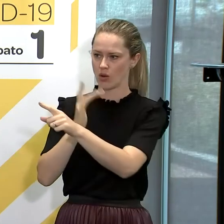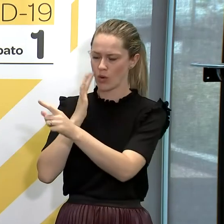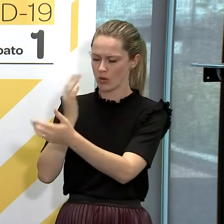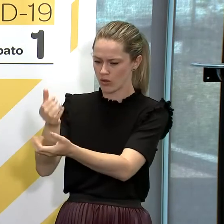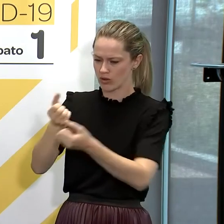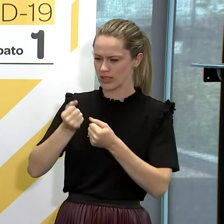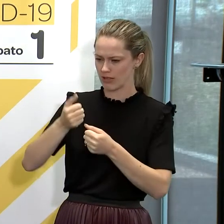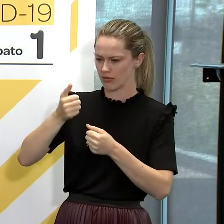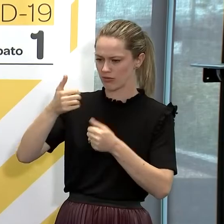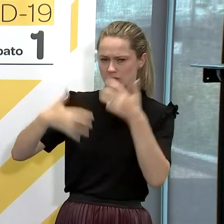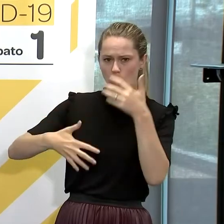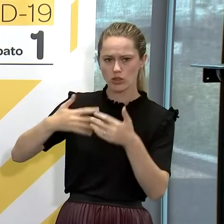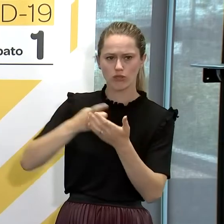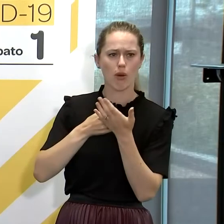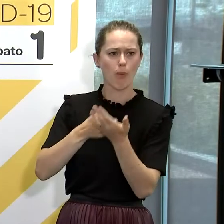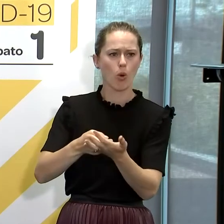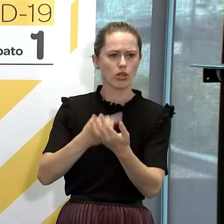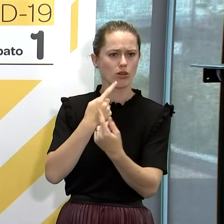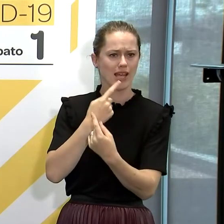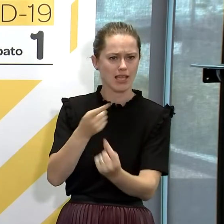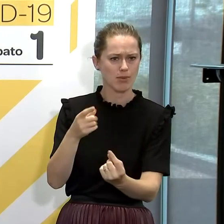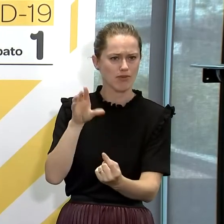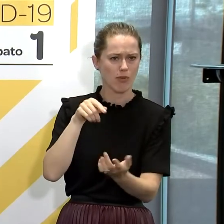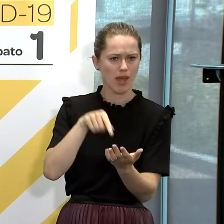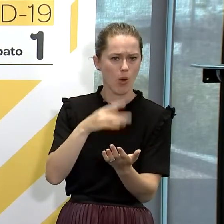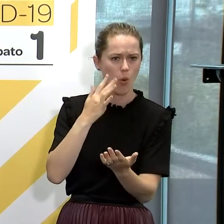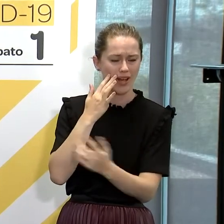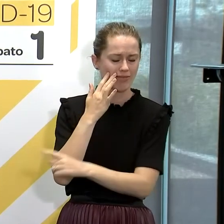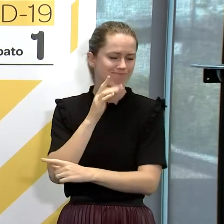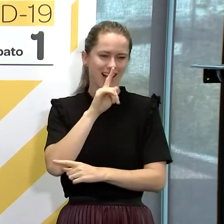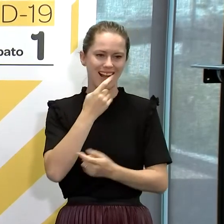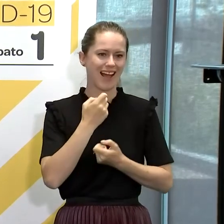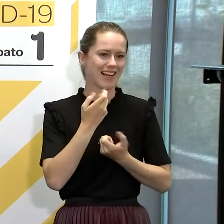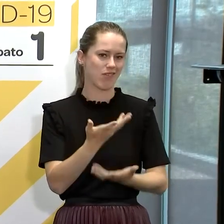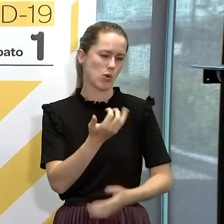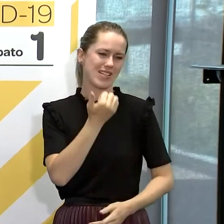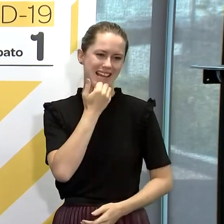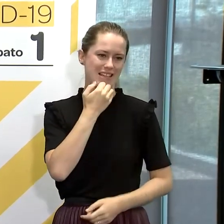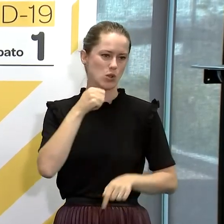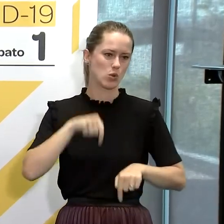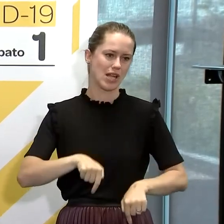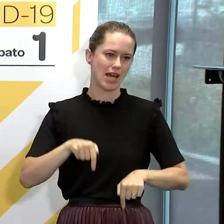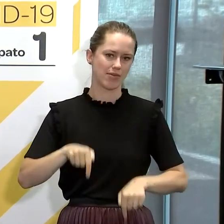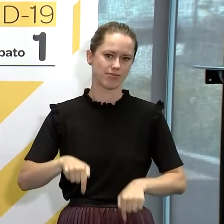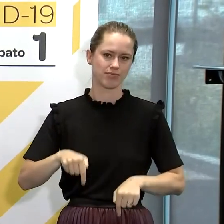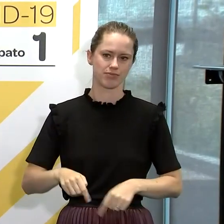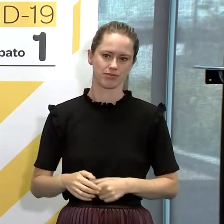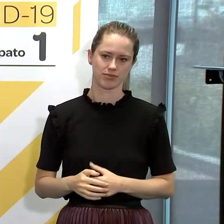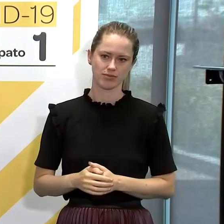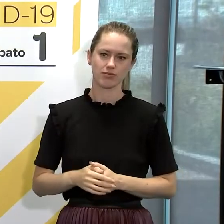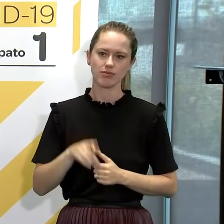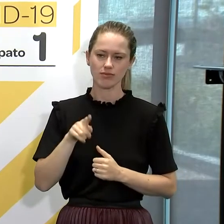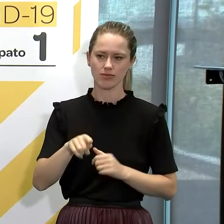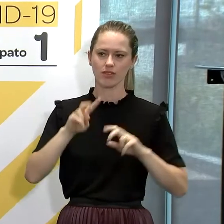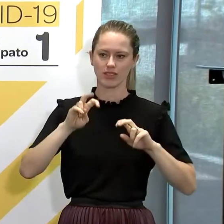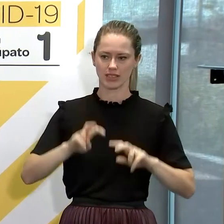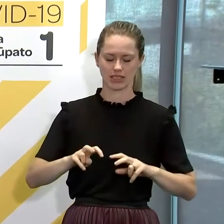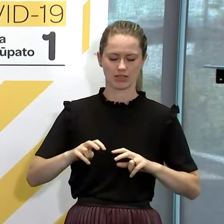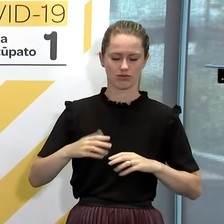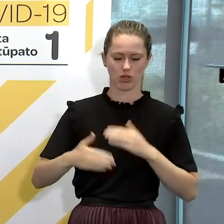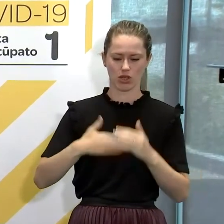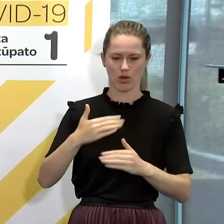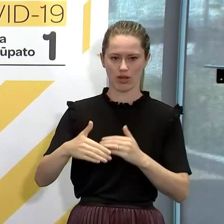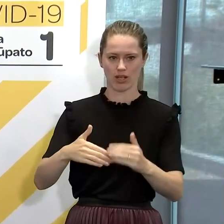results of that report or any announcements made from that? I'm not able to give you a precise date, but those investigations are well